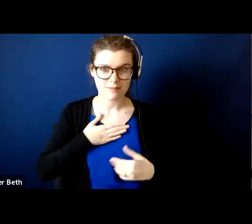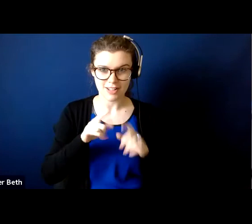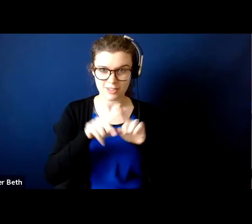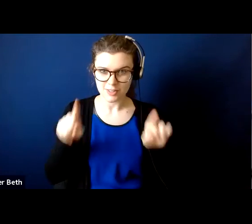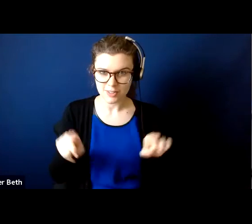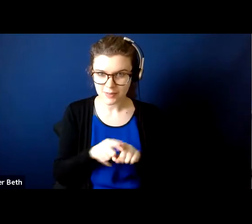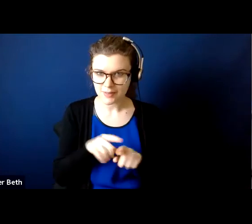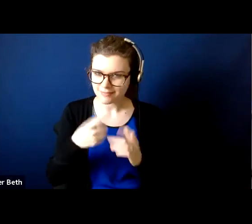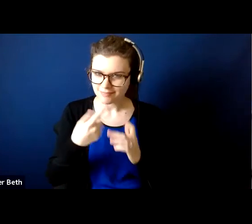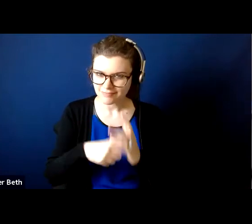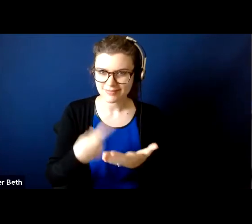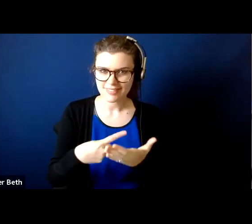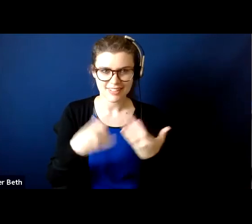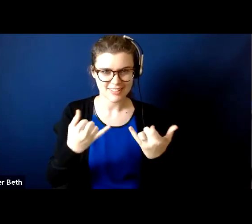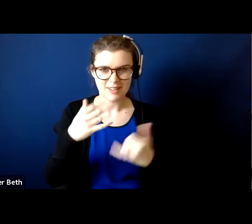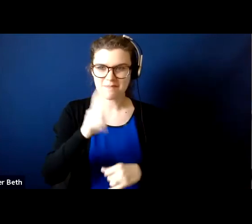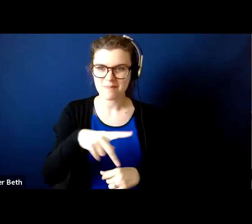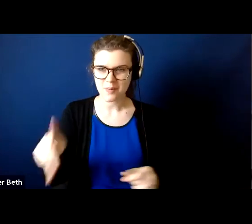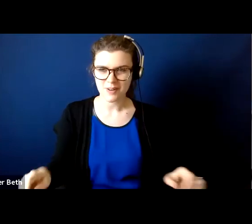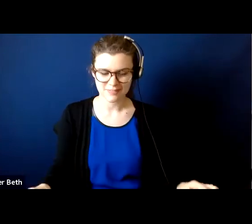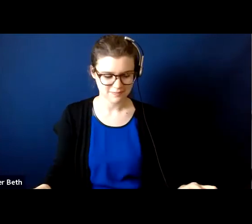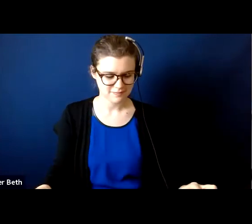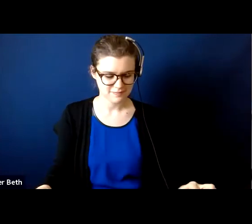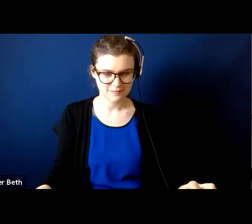dive into our PowerPoint.